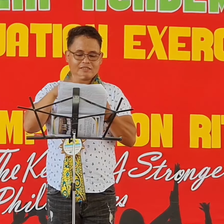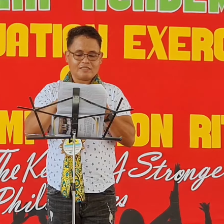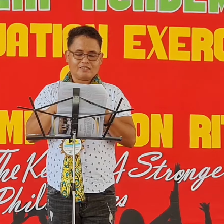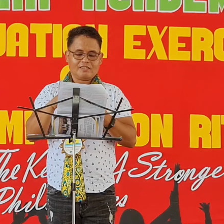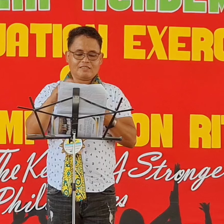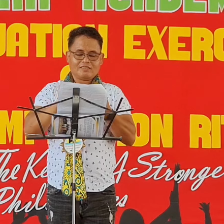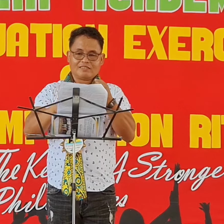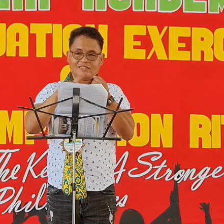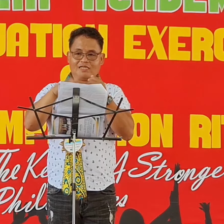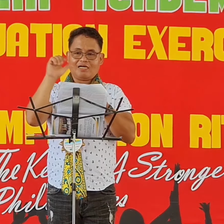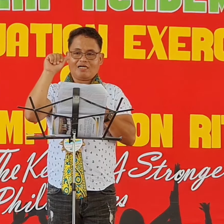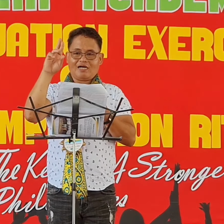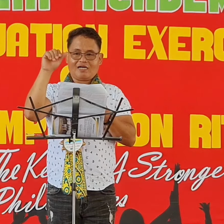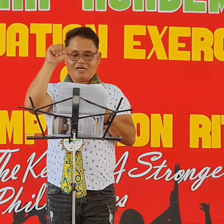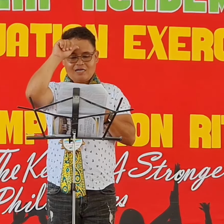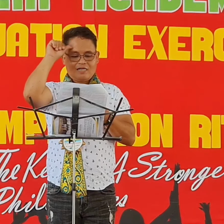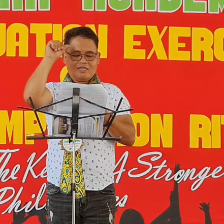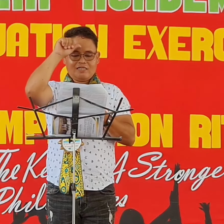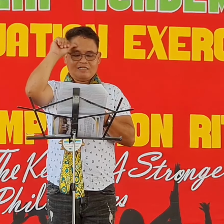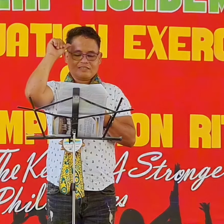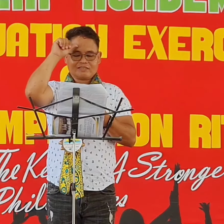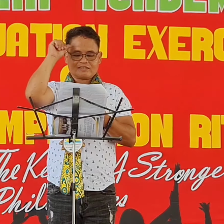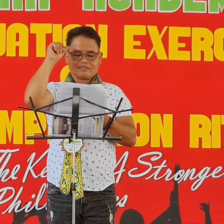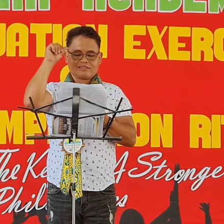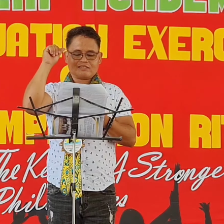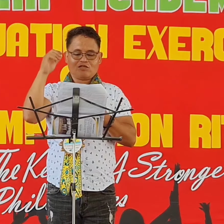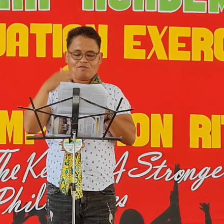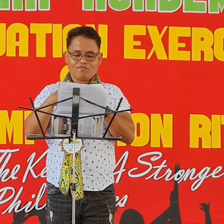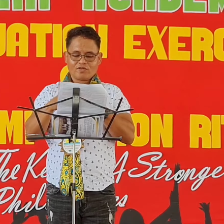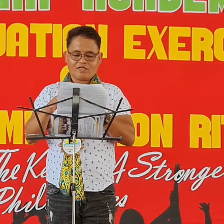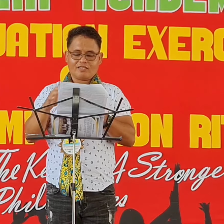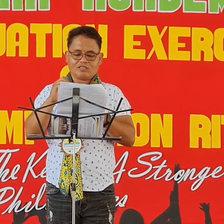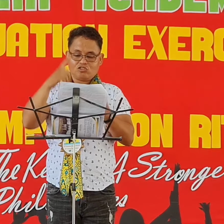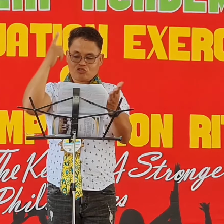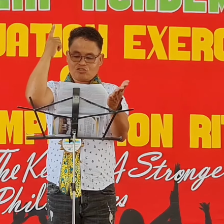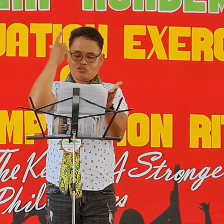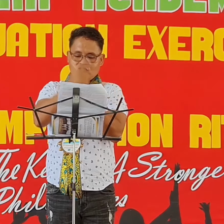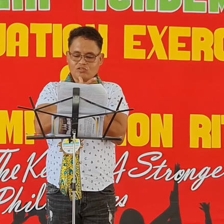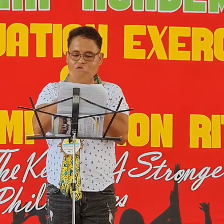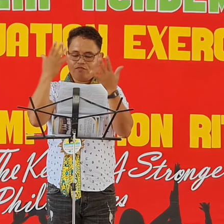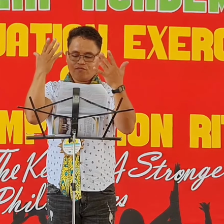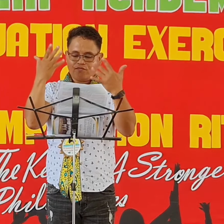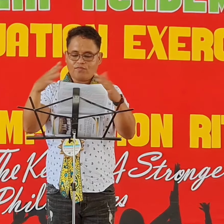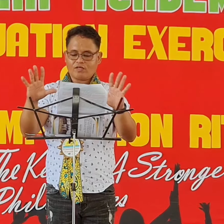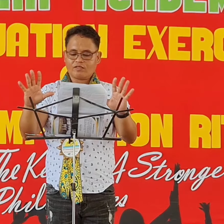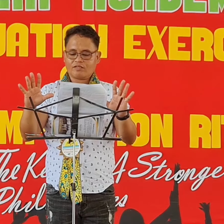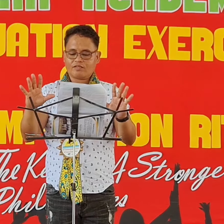Our youngest sister, Aira. After she graduated college.